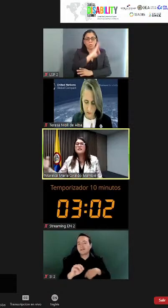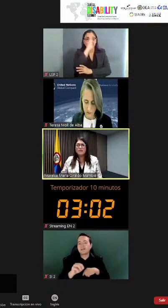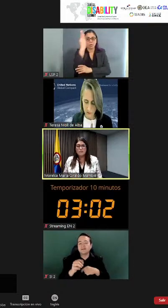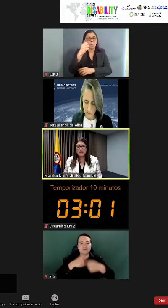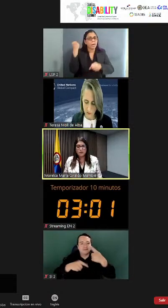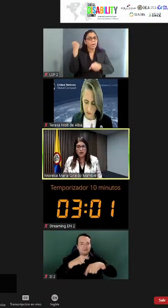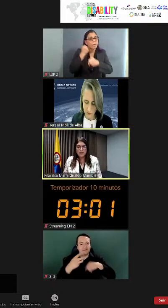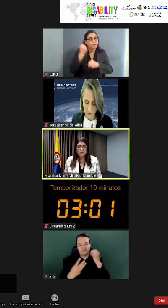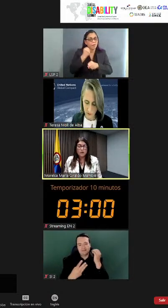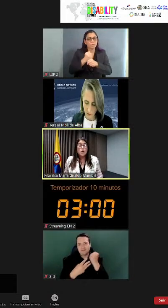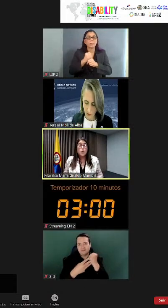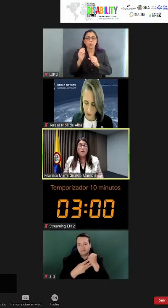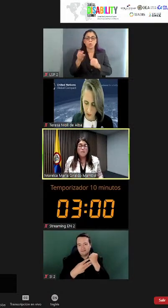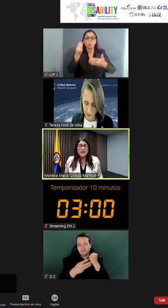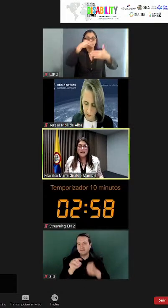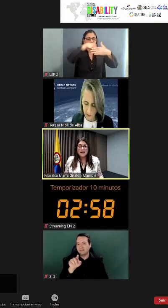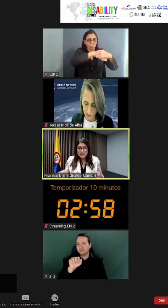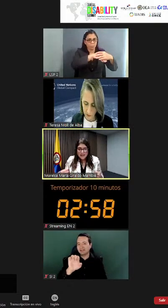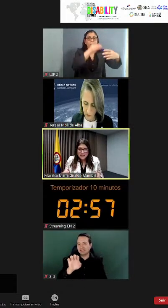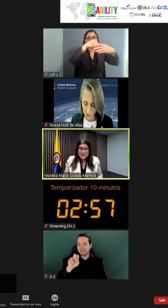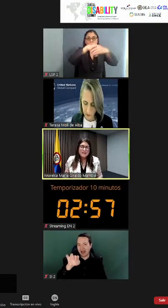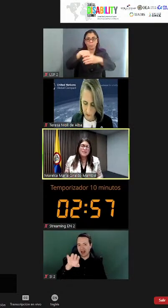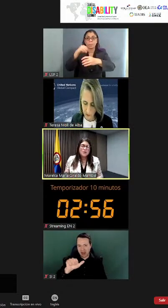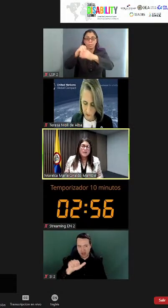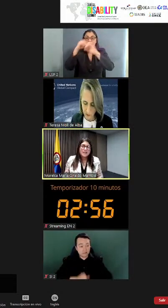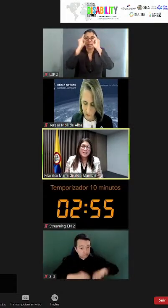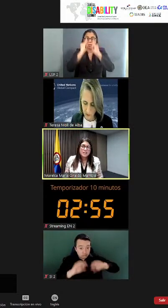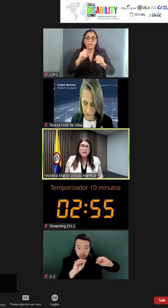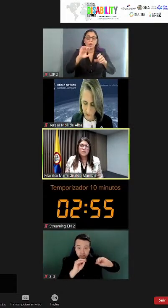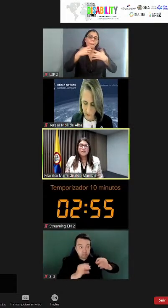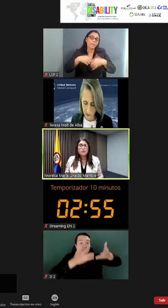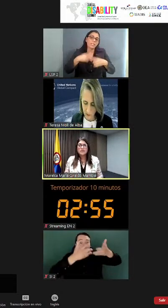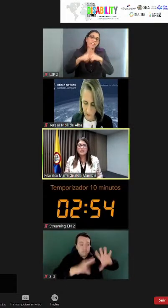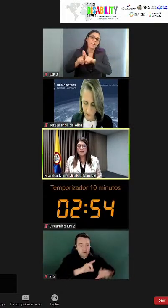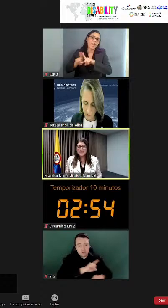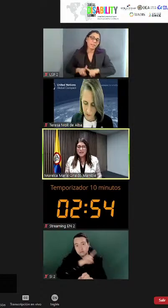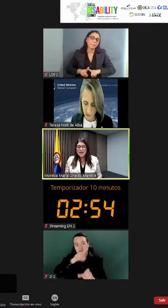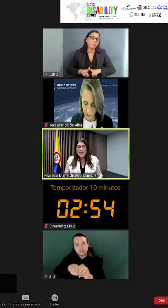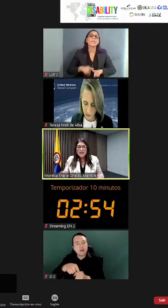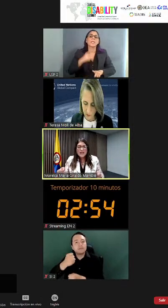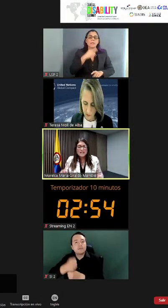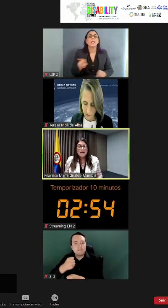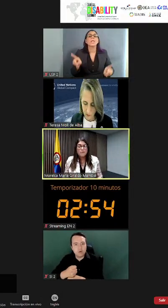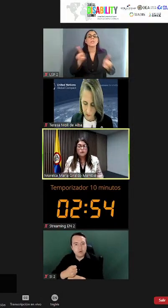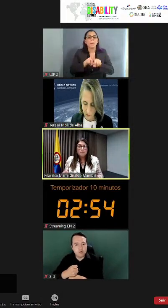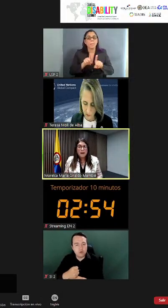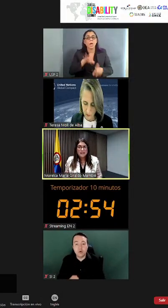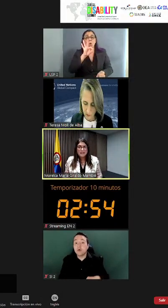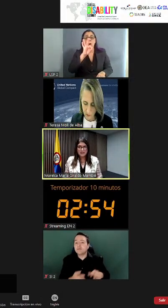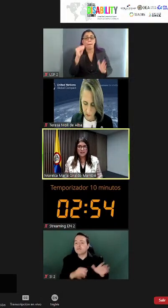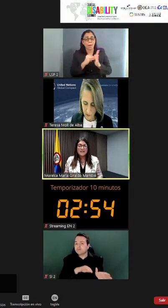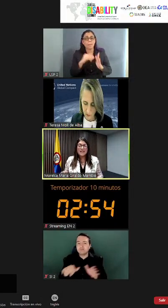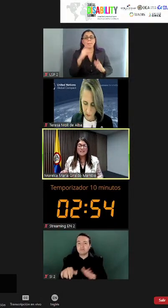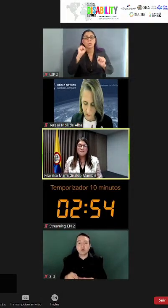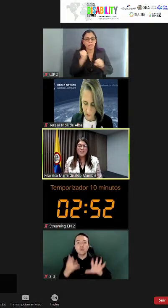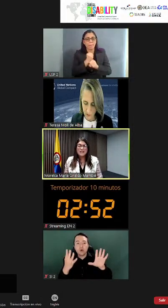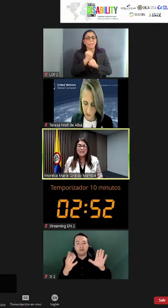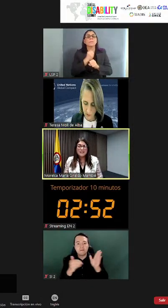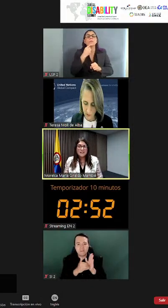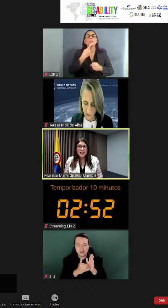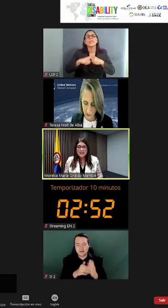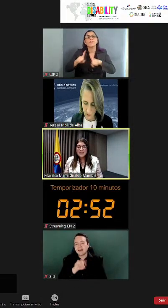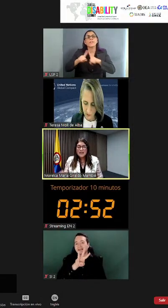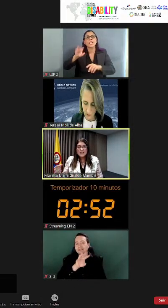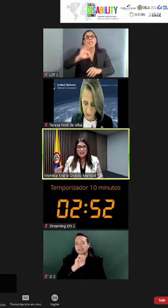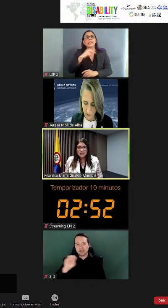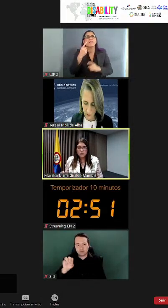they finish their training for work they become a part of the workforce so we are talking about lots